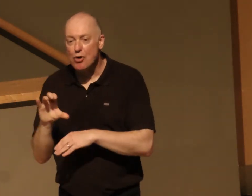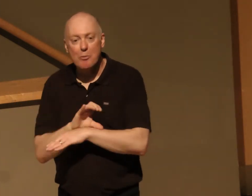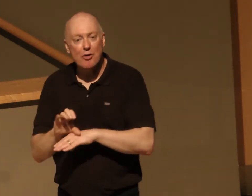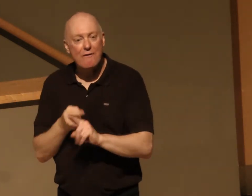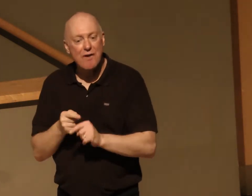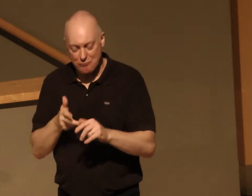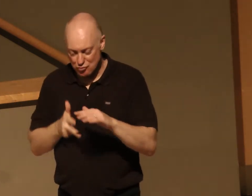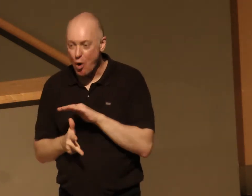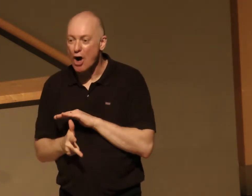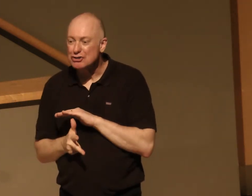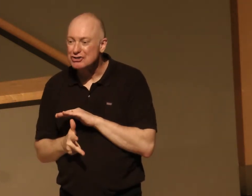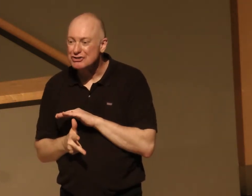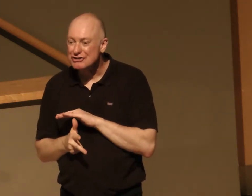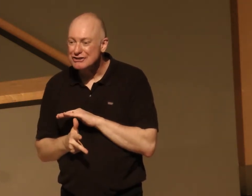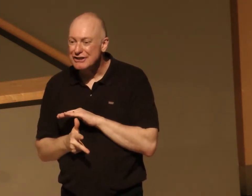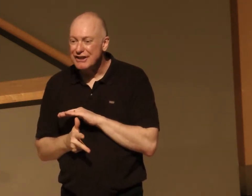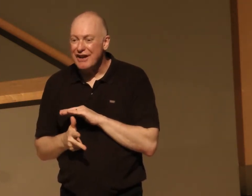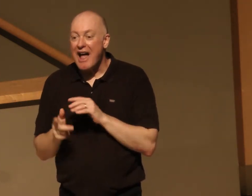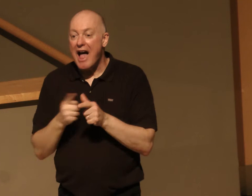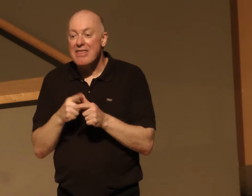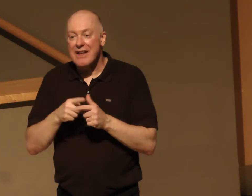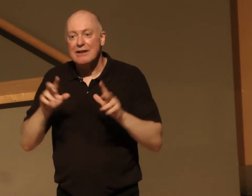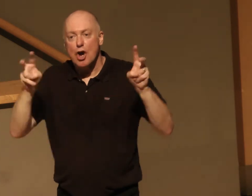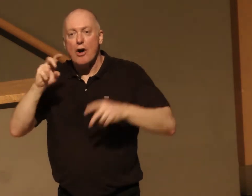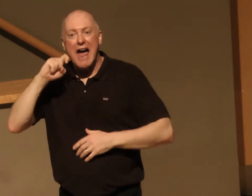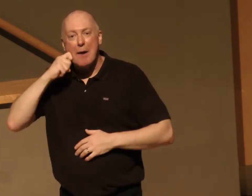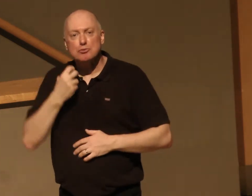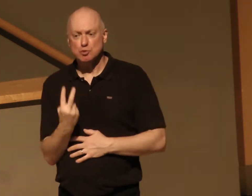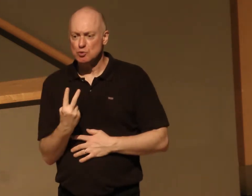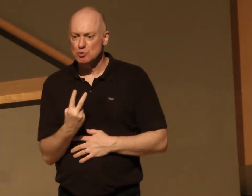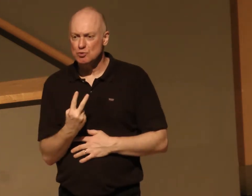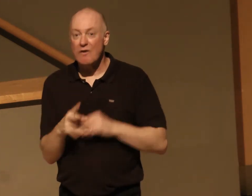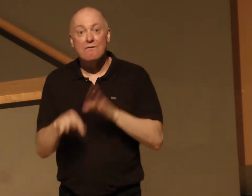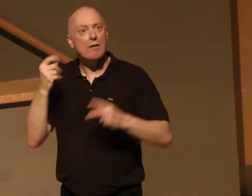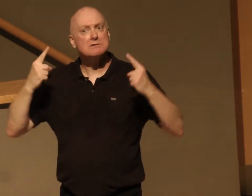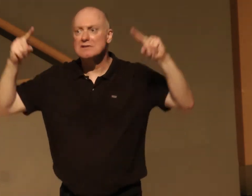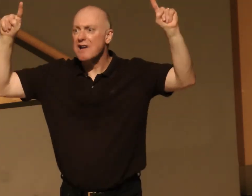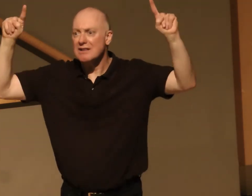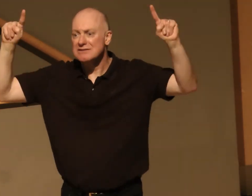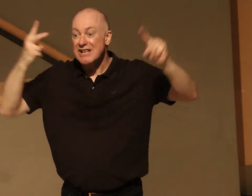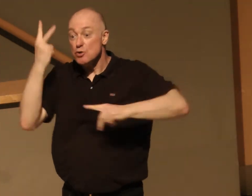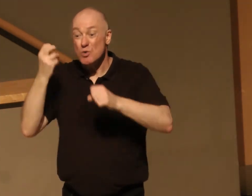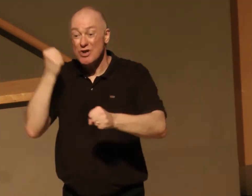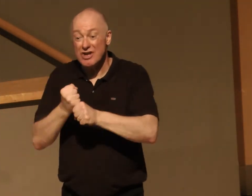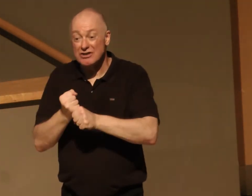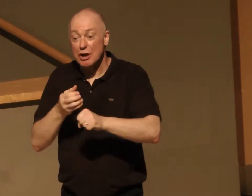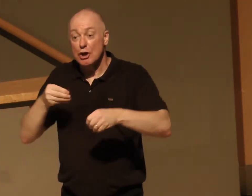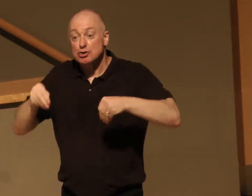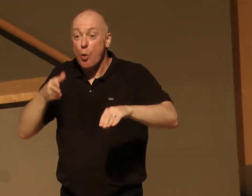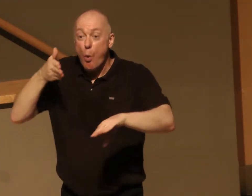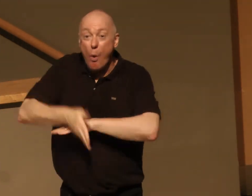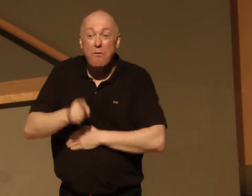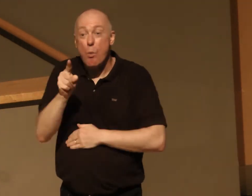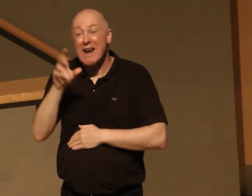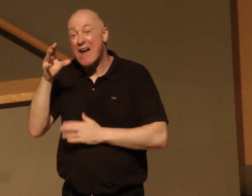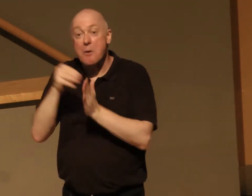and with the Apple II, they found success. Within two years, they were selling over $100 million worth